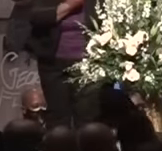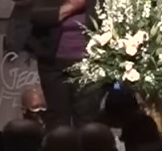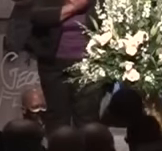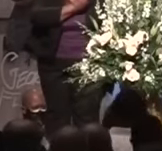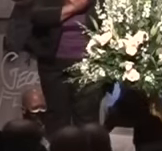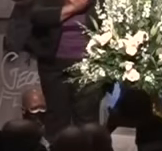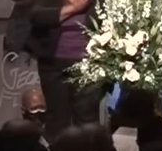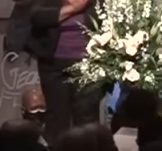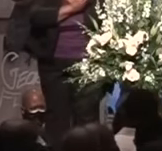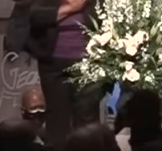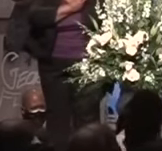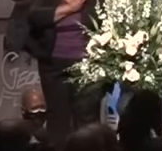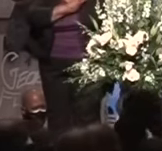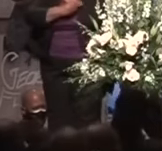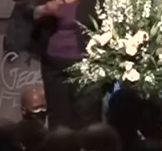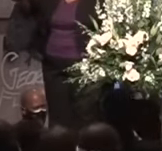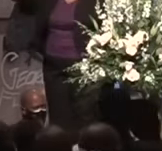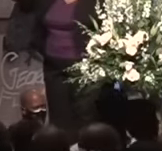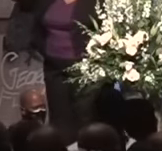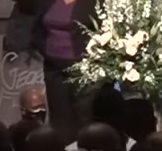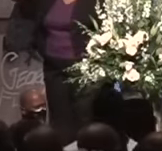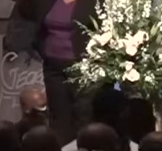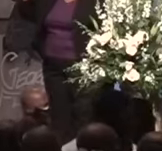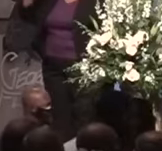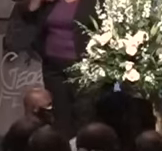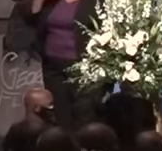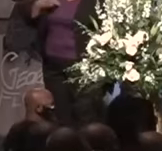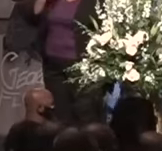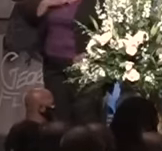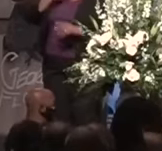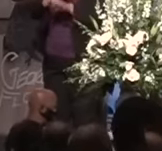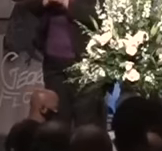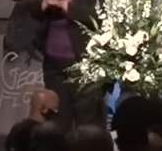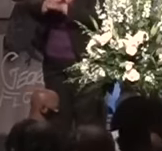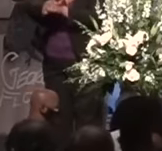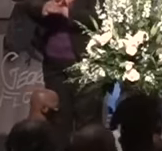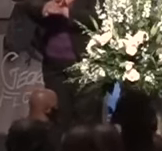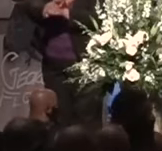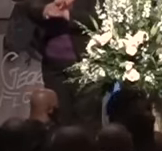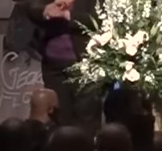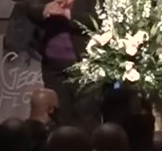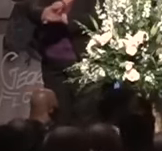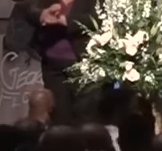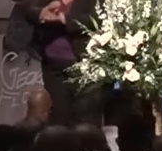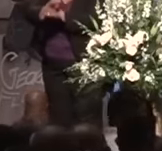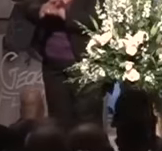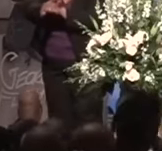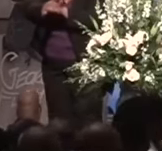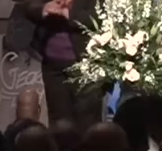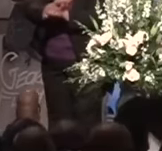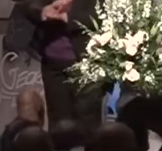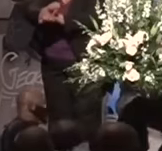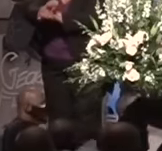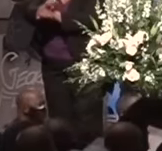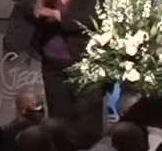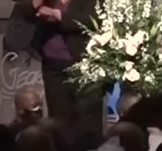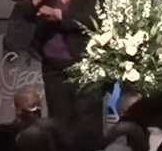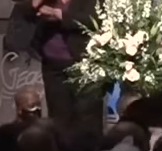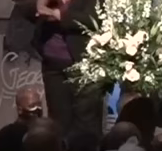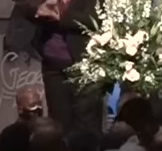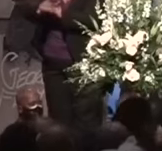So why should I be bound? So why should I be bound? When God has set me